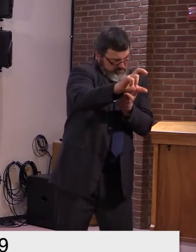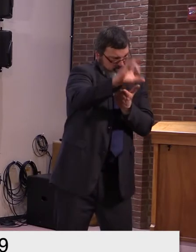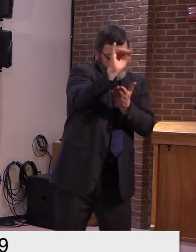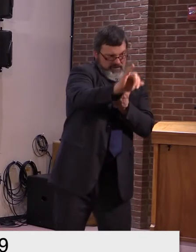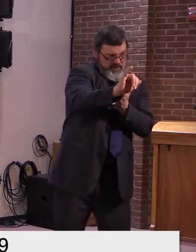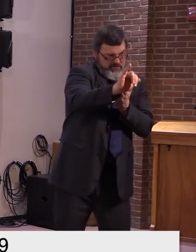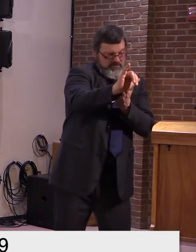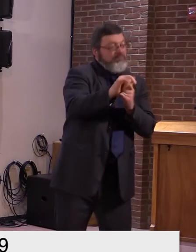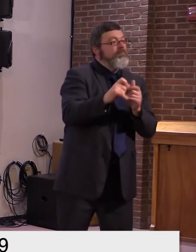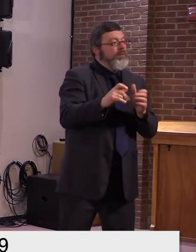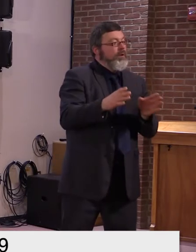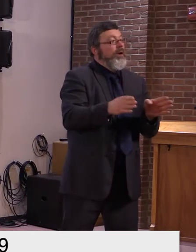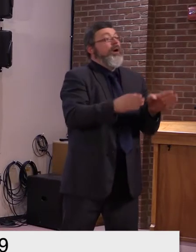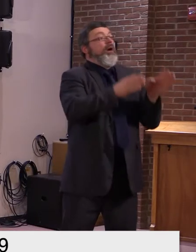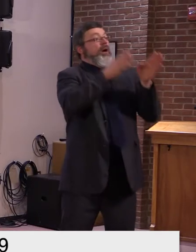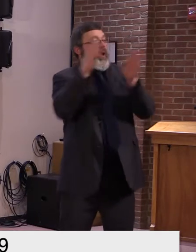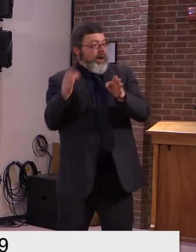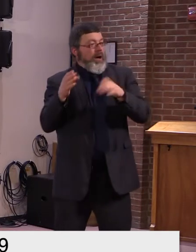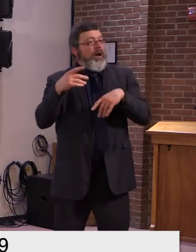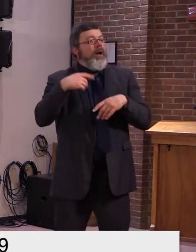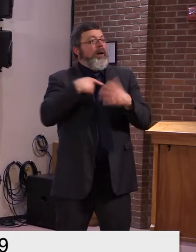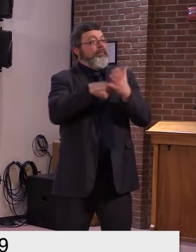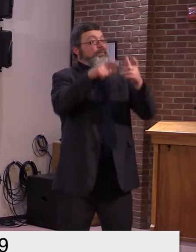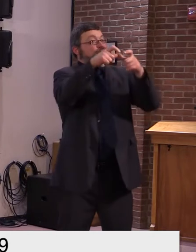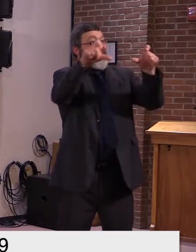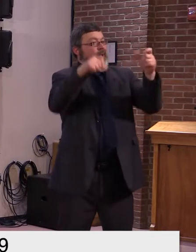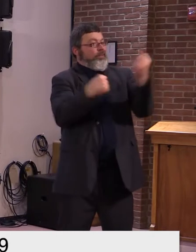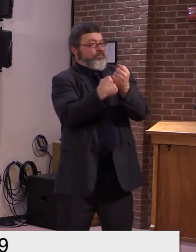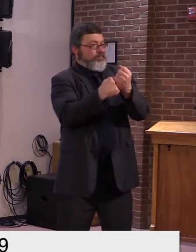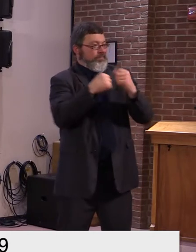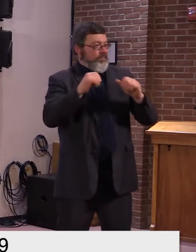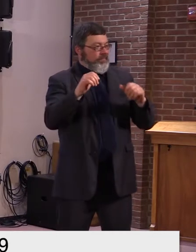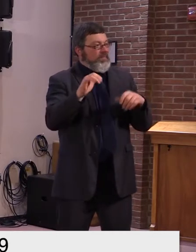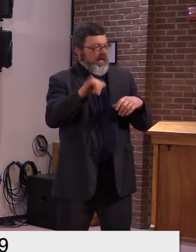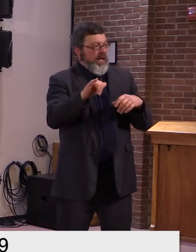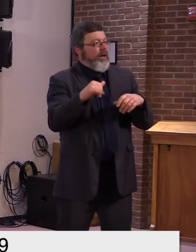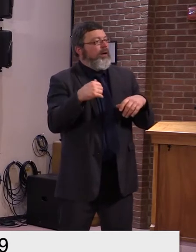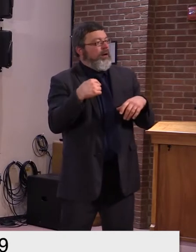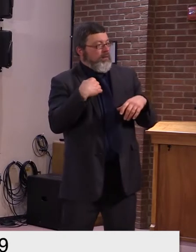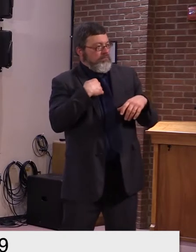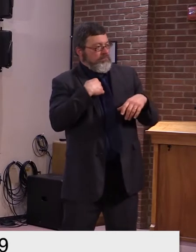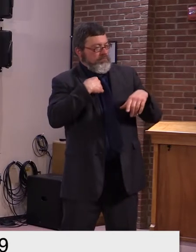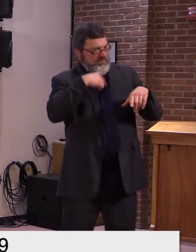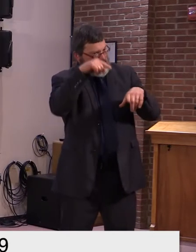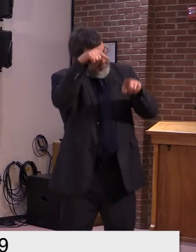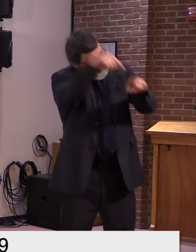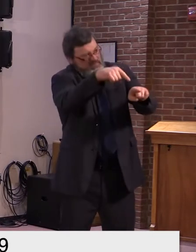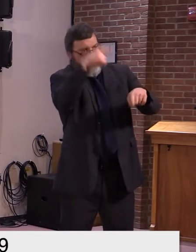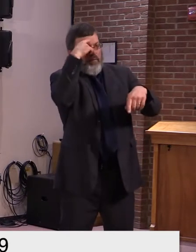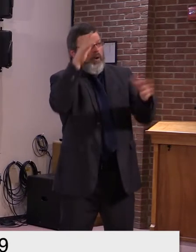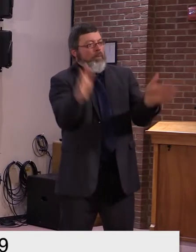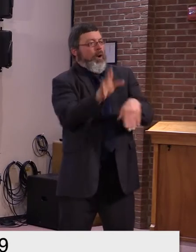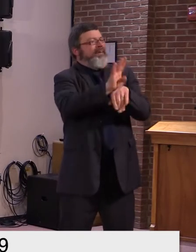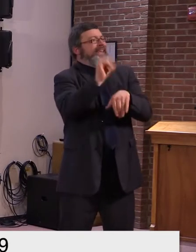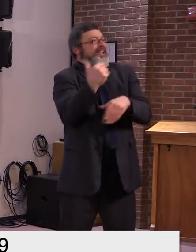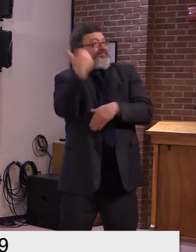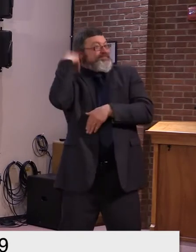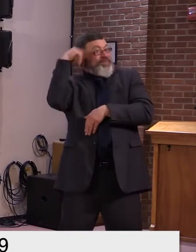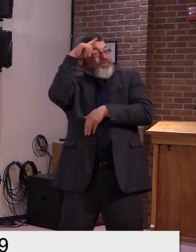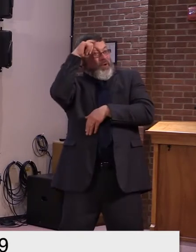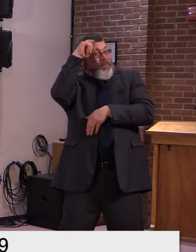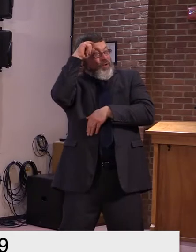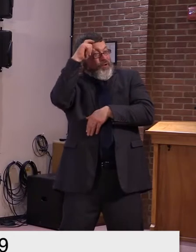continue to be very important for all of our small businesses, particularly our restaurants. And we didn't get